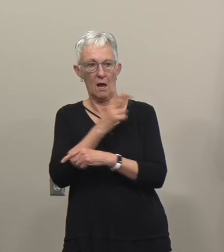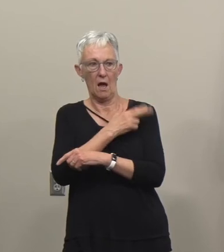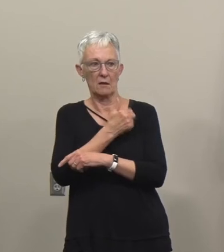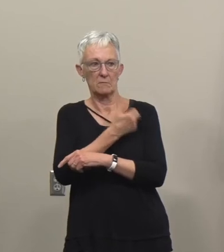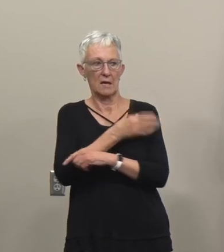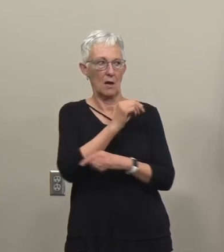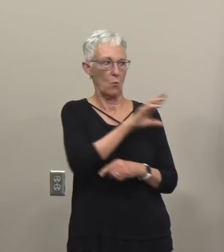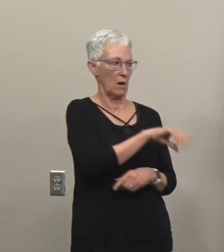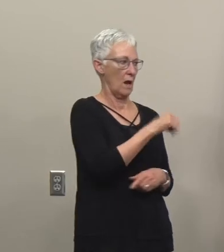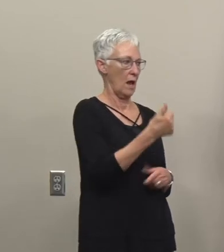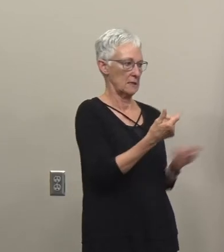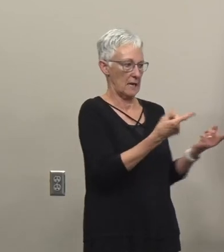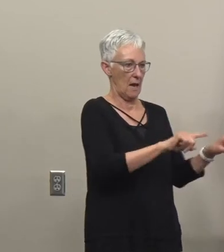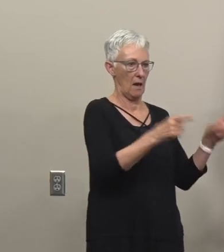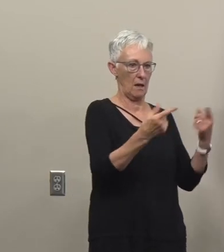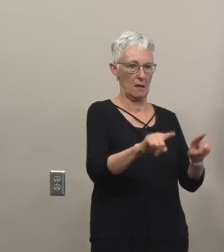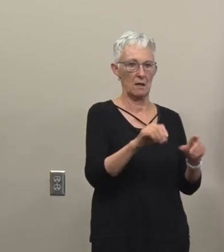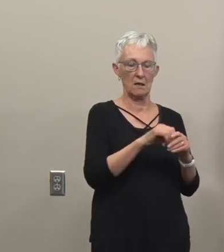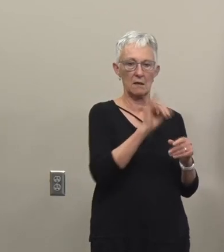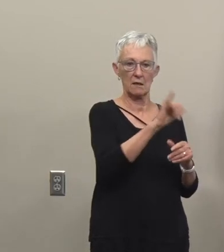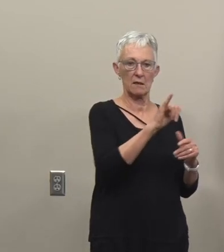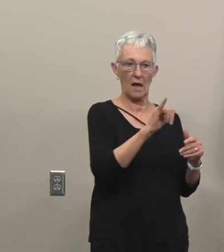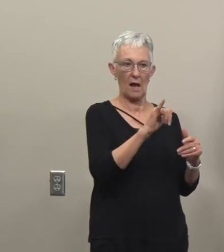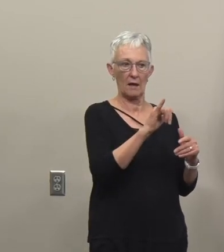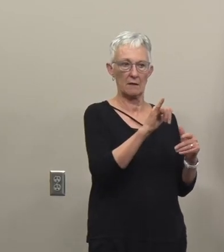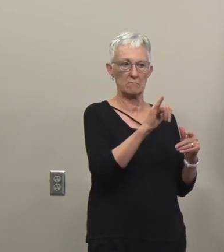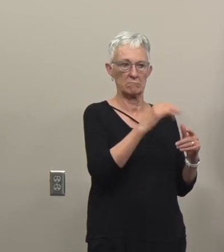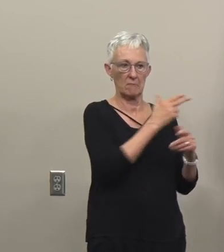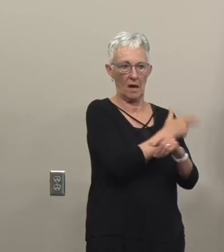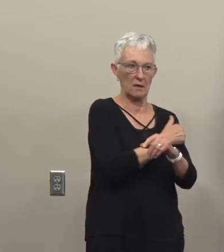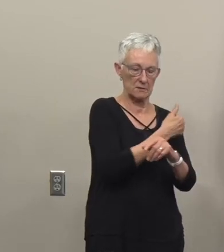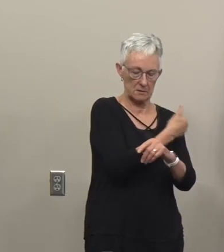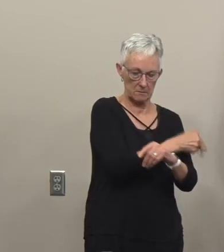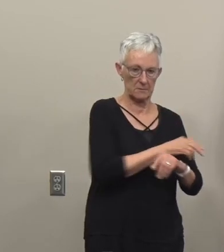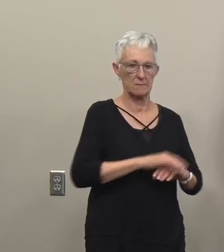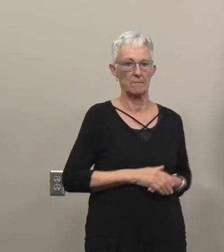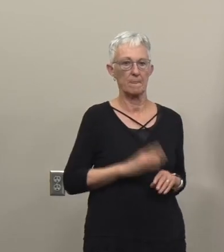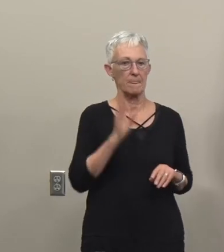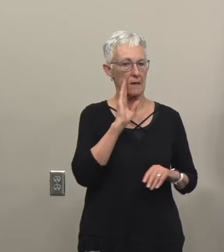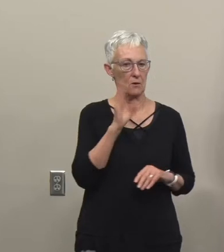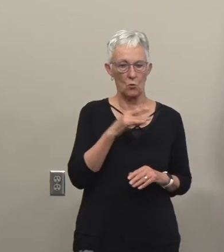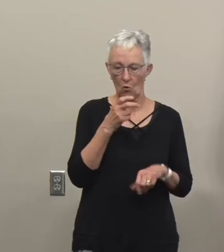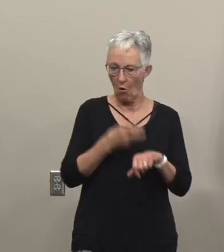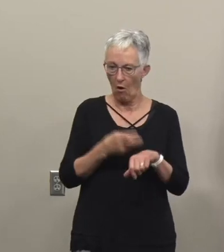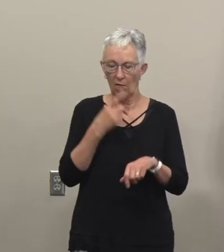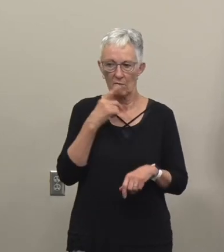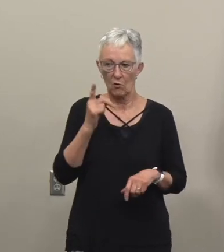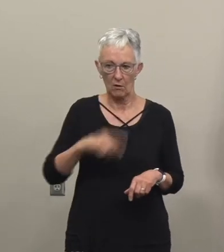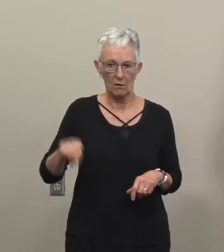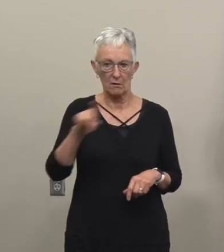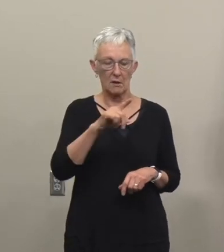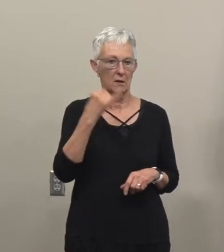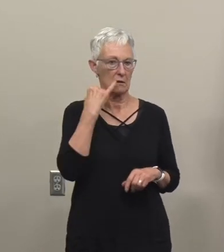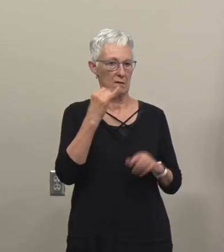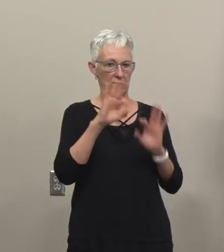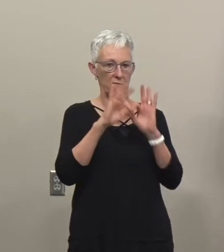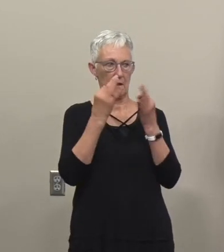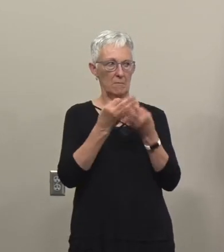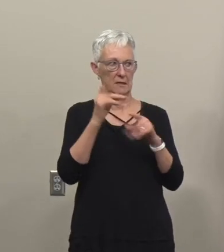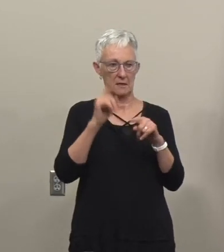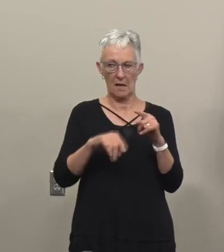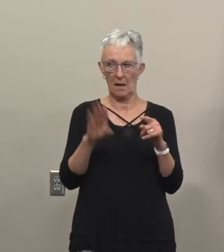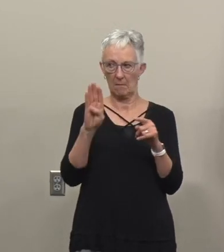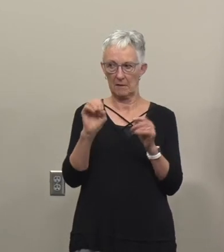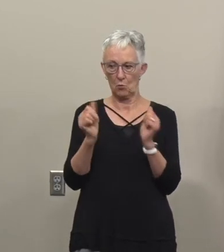healthcare environment. I know it's been very difficult for them. We've all seen that when families can't be together with a loved